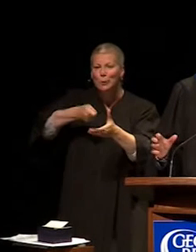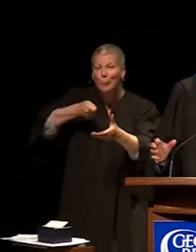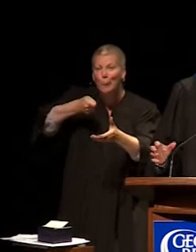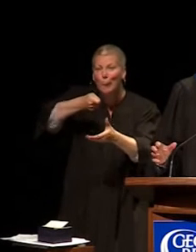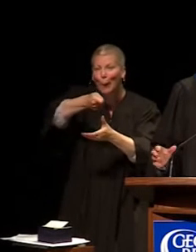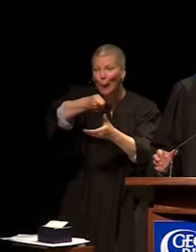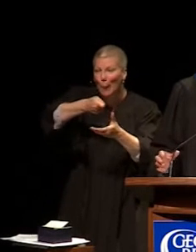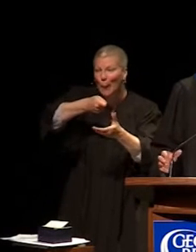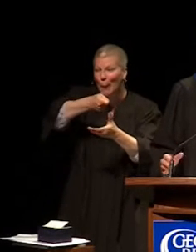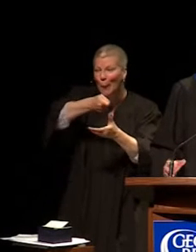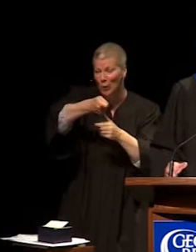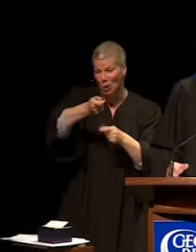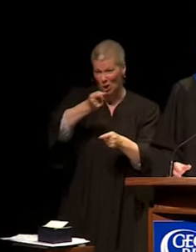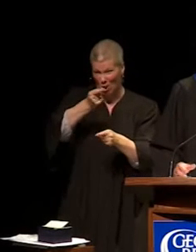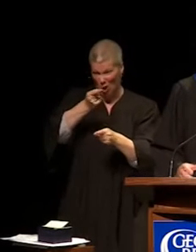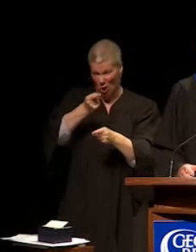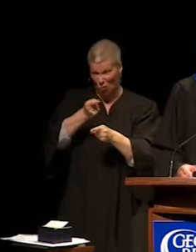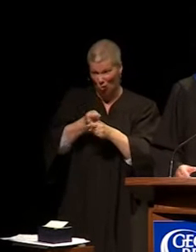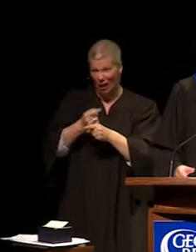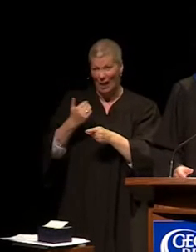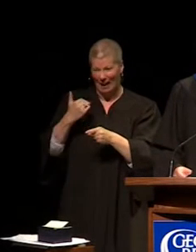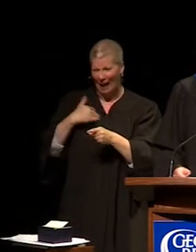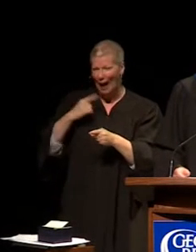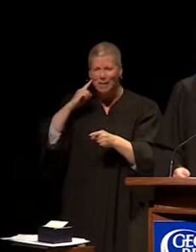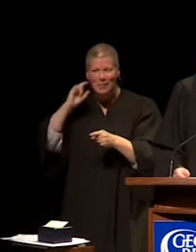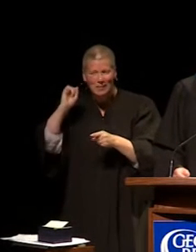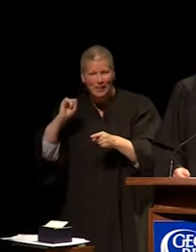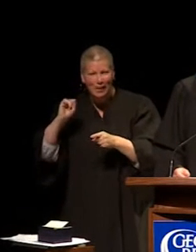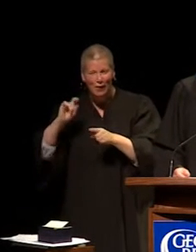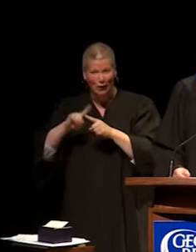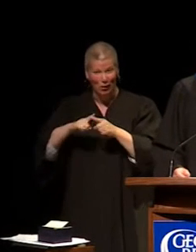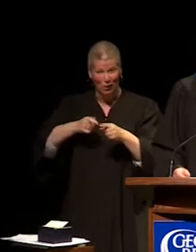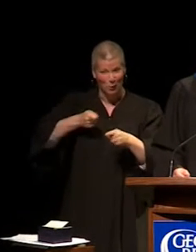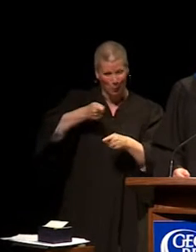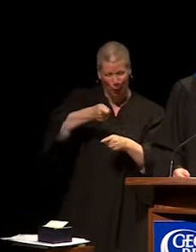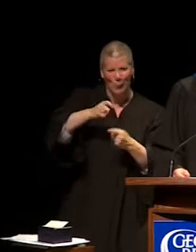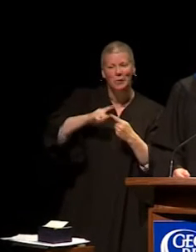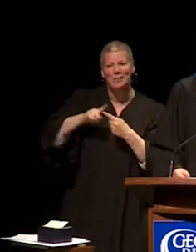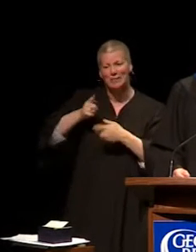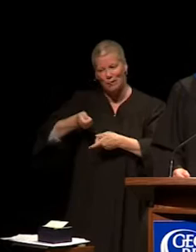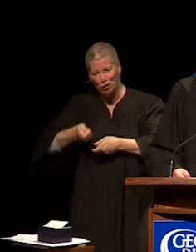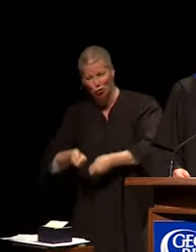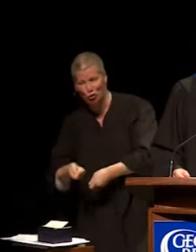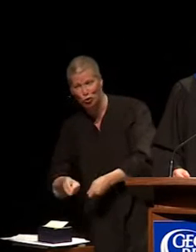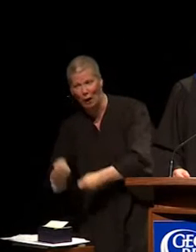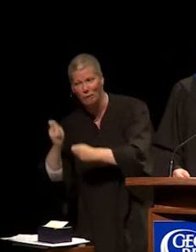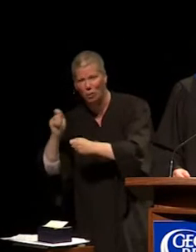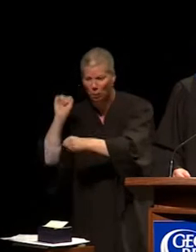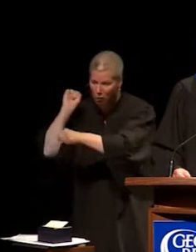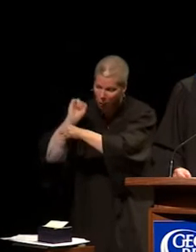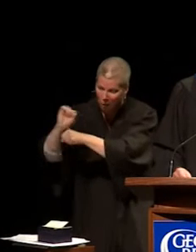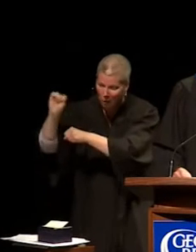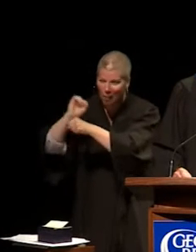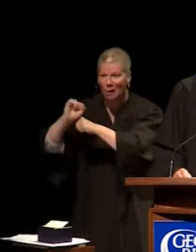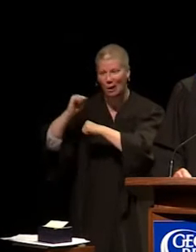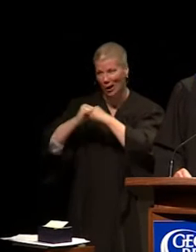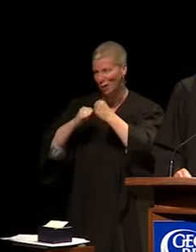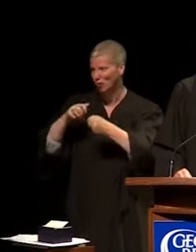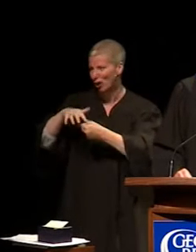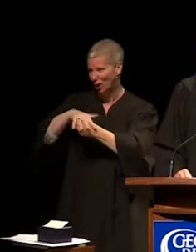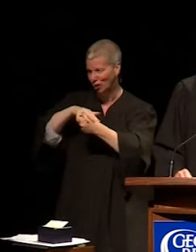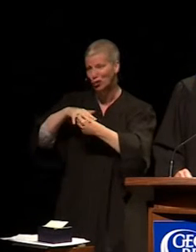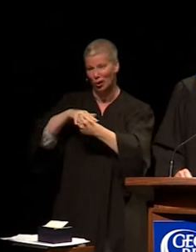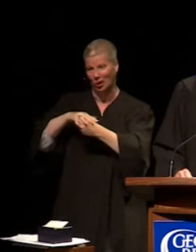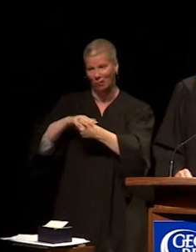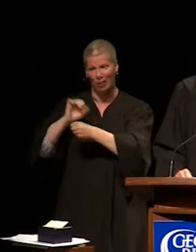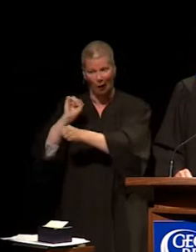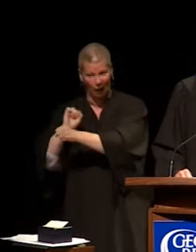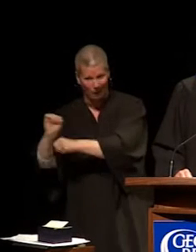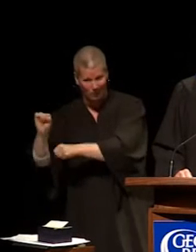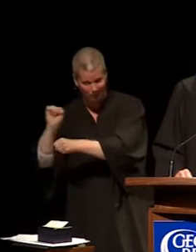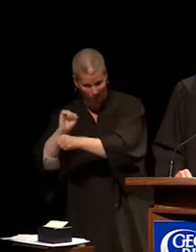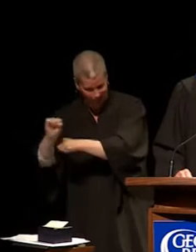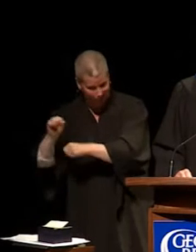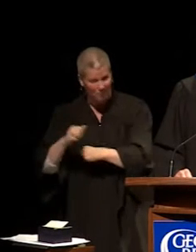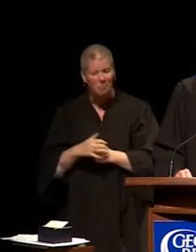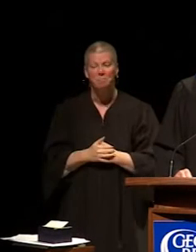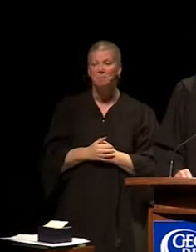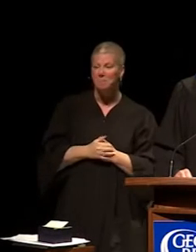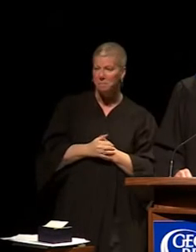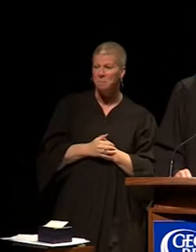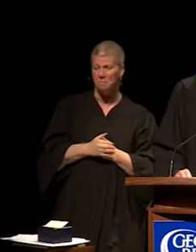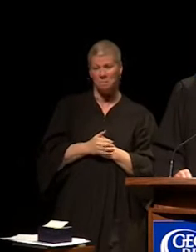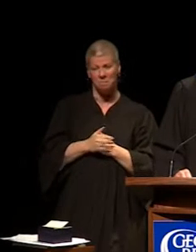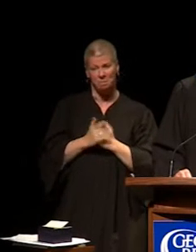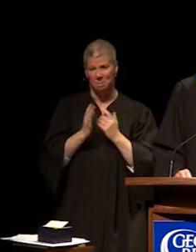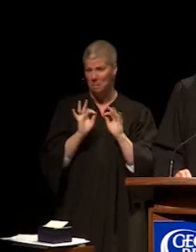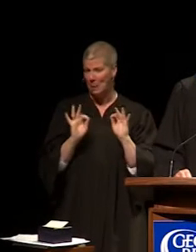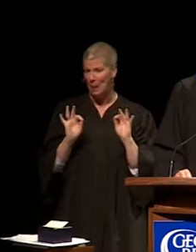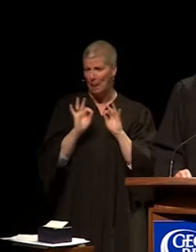was a silver-colored shovel that I used as a laborer on a construction site. More importantly, I had the